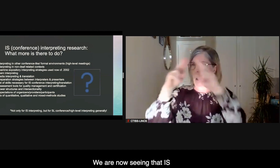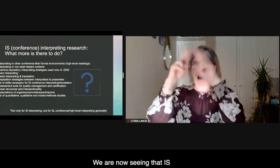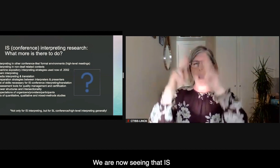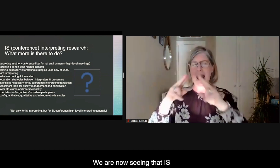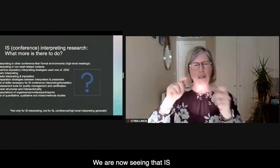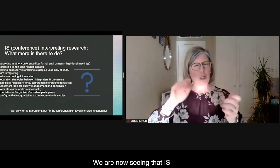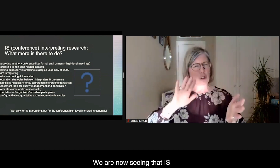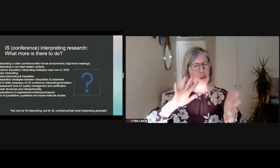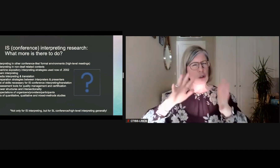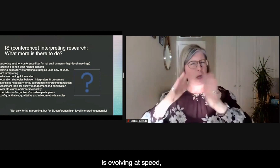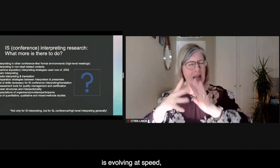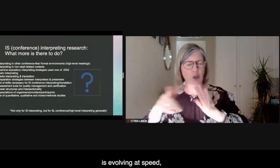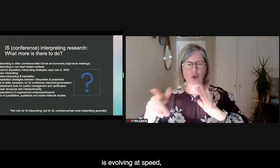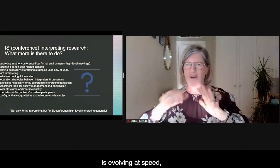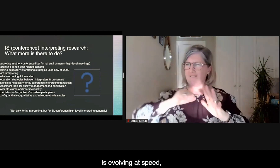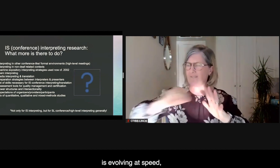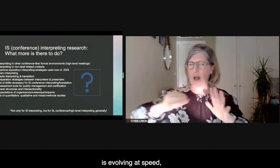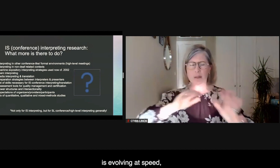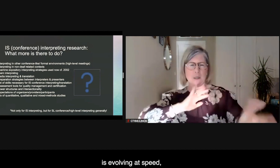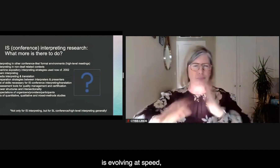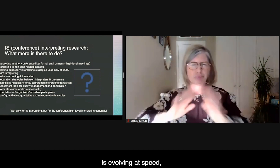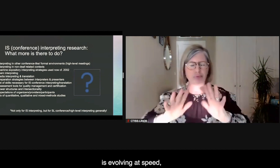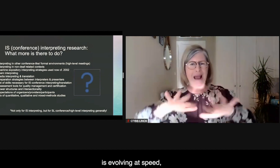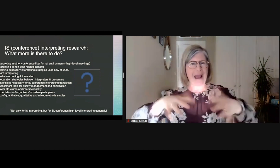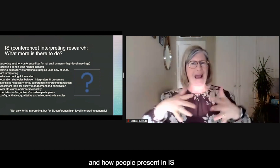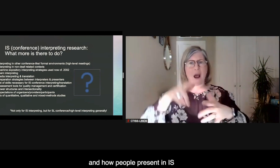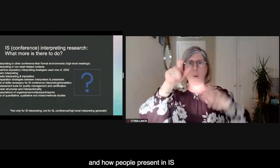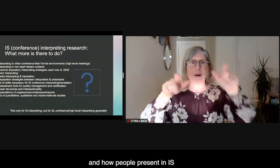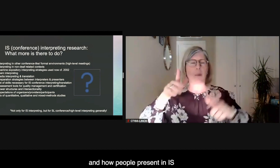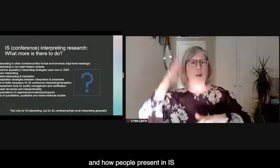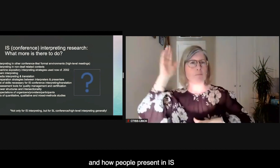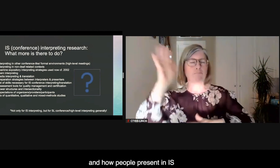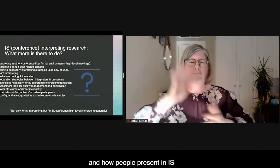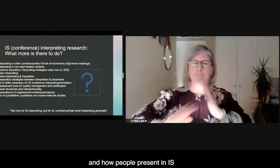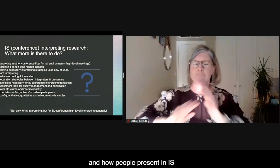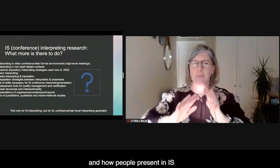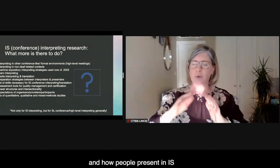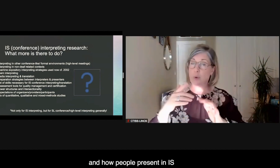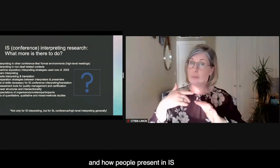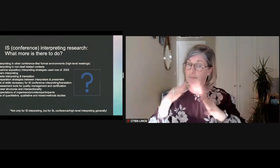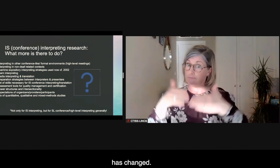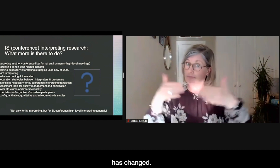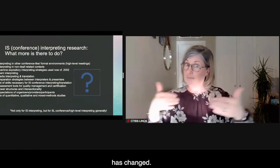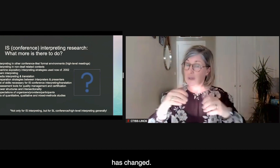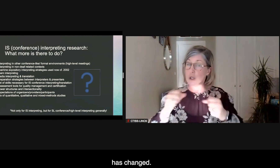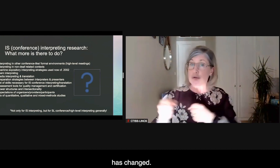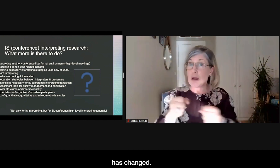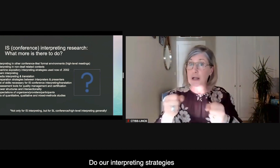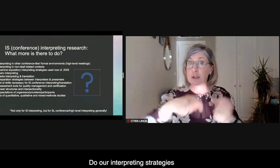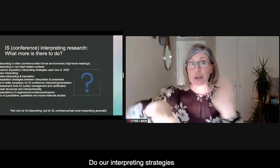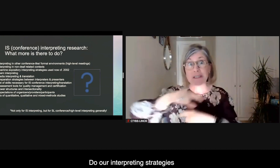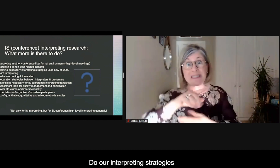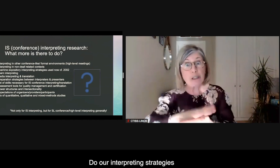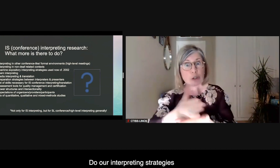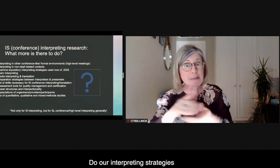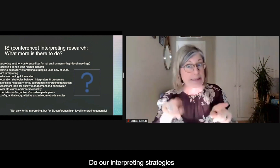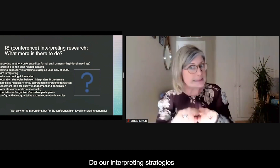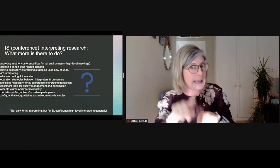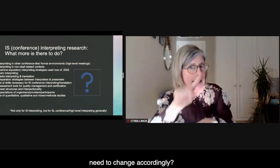We are now seeing that IS is evolving at speed, and how people present in IS has changed. Do our interpreting strategies need to